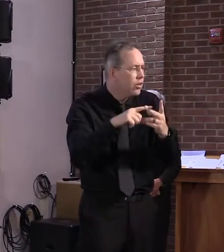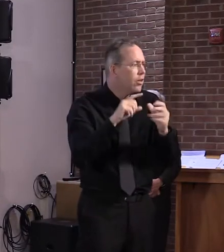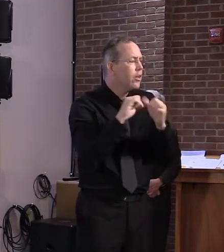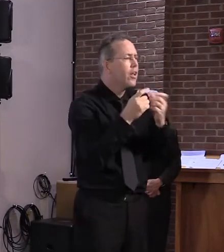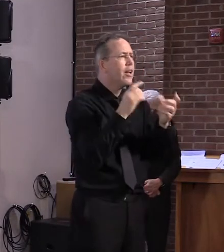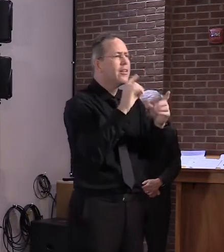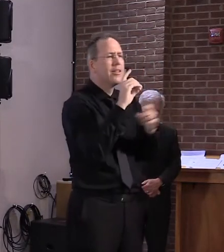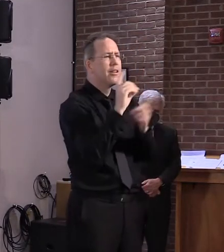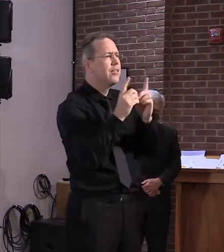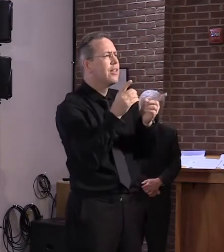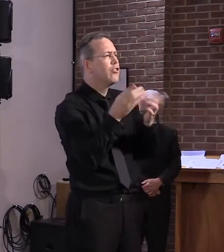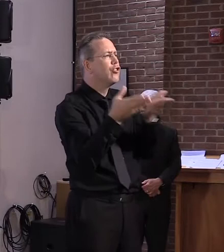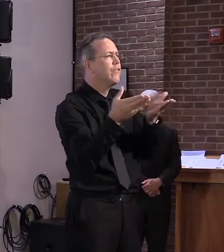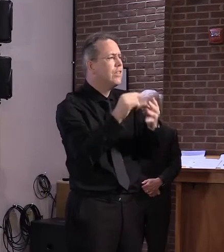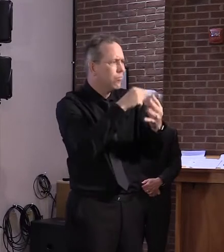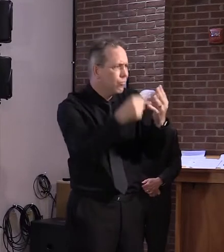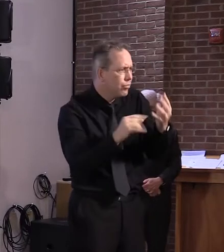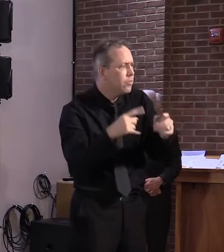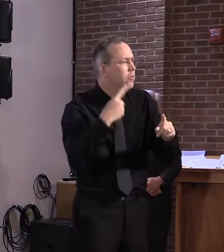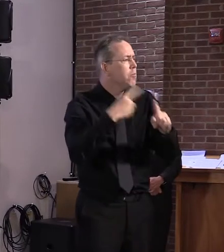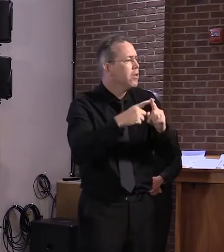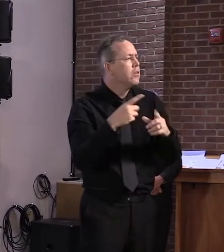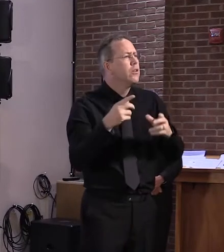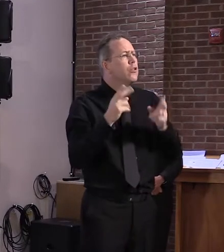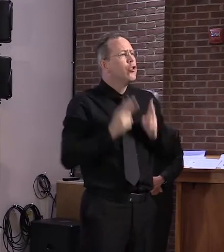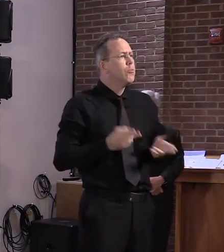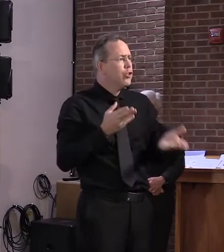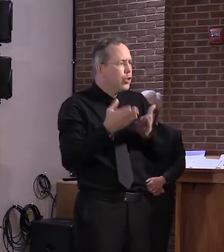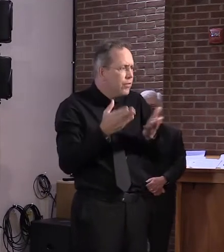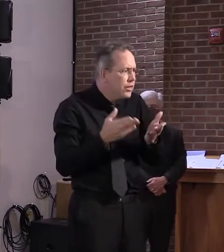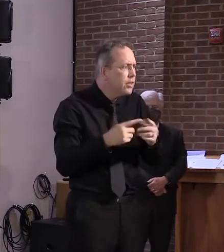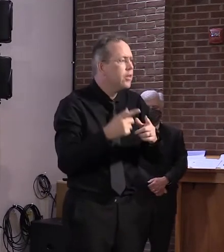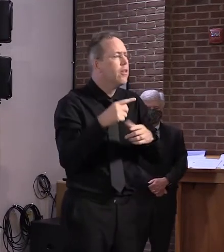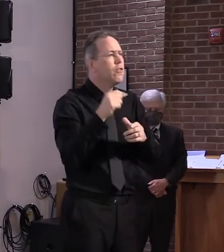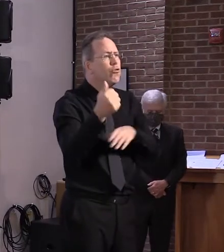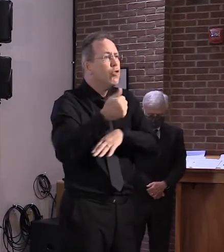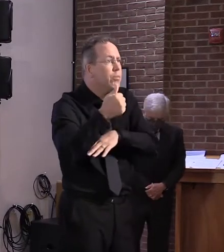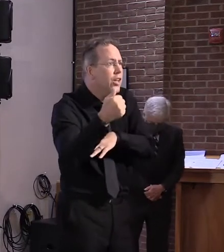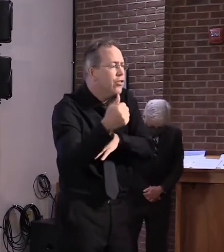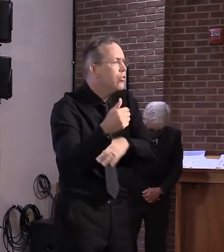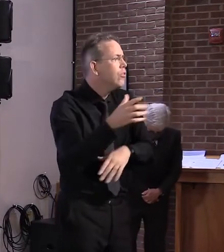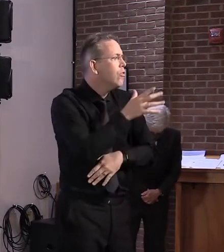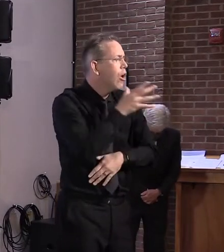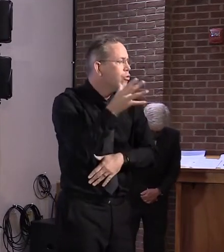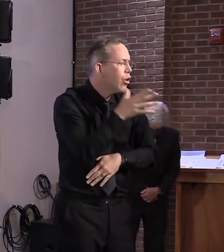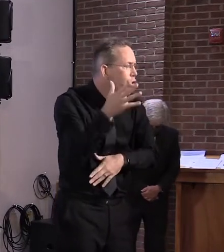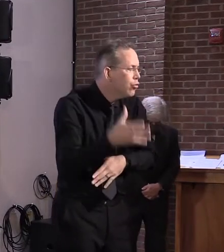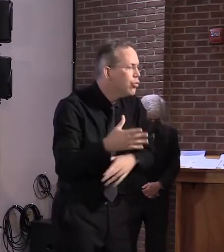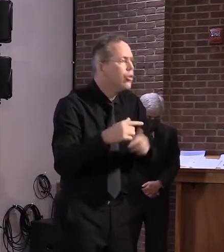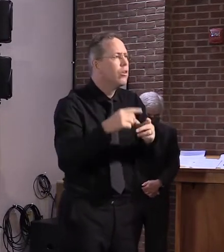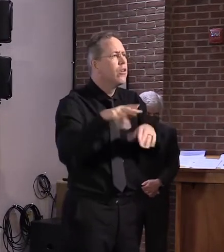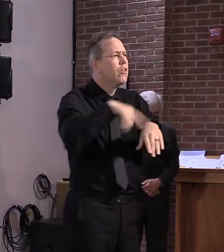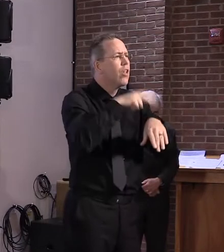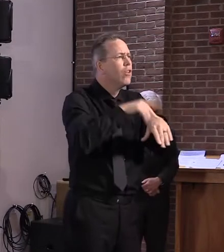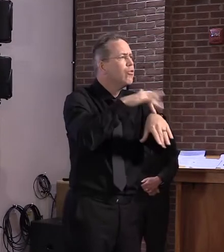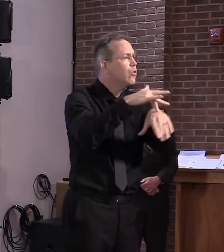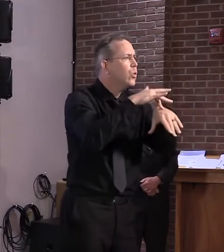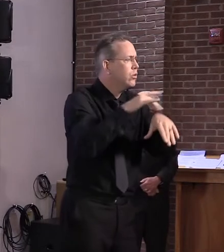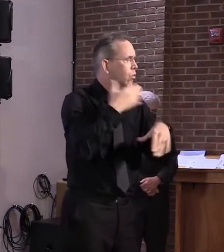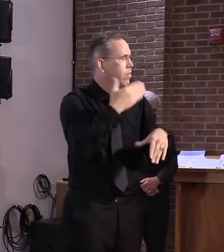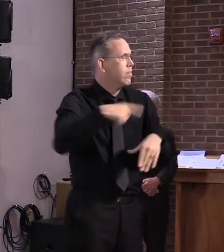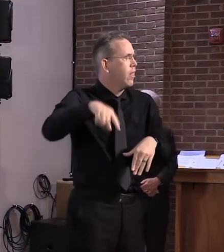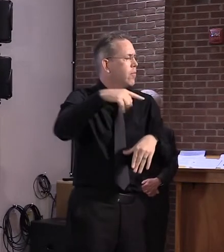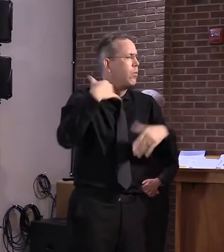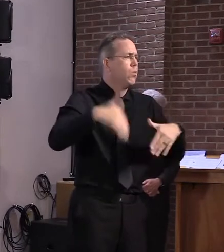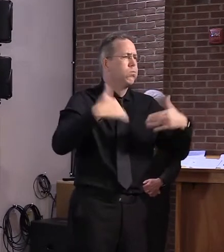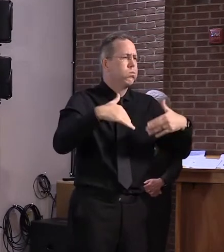agriculture, and natural resources, who have been there on the front lines helping their teammates out when needed with